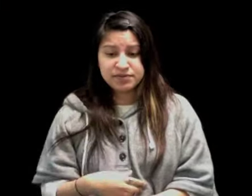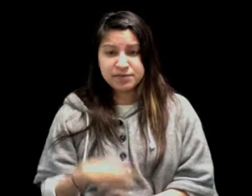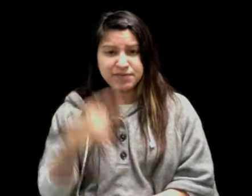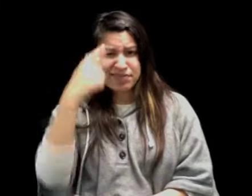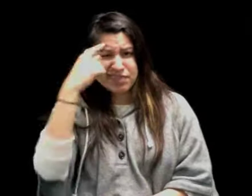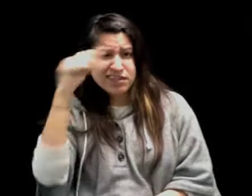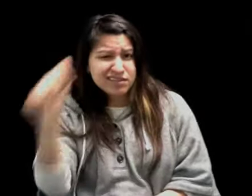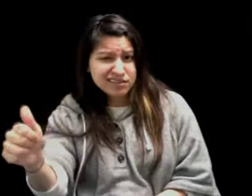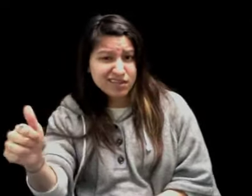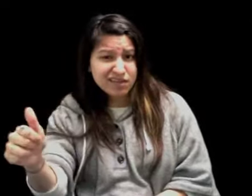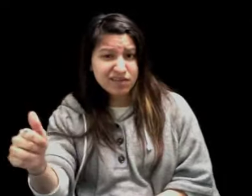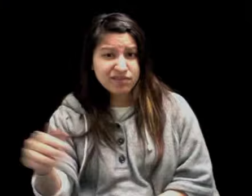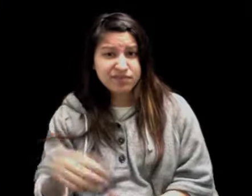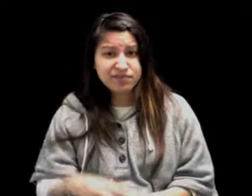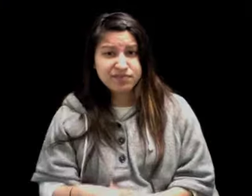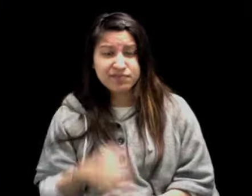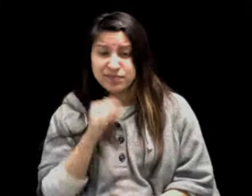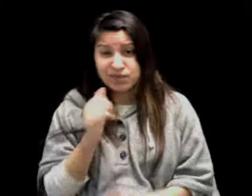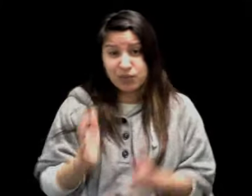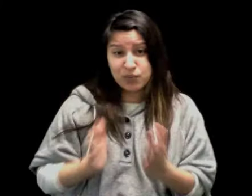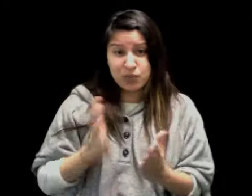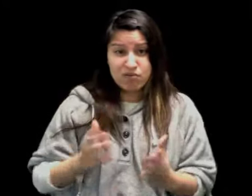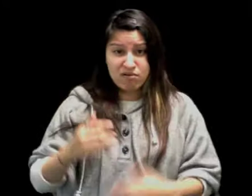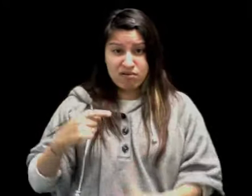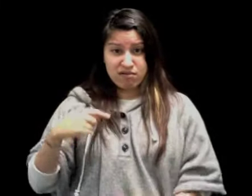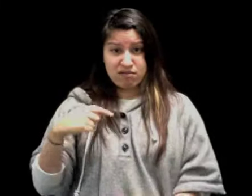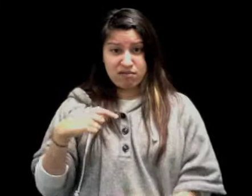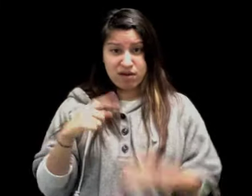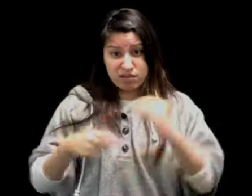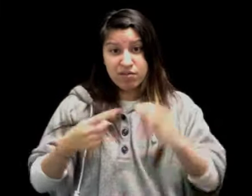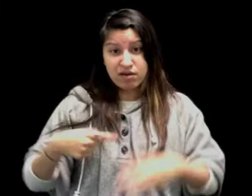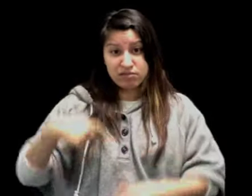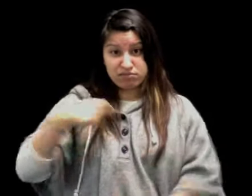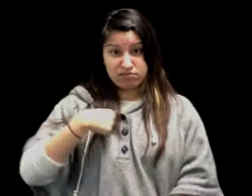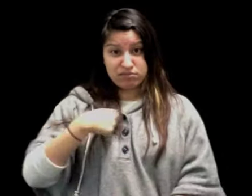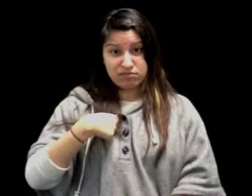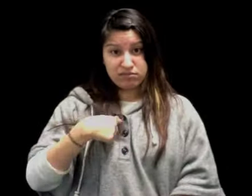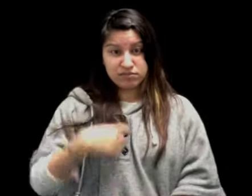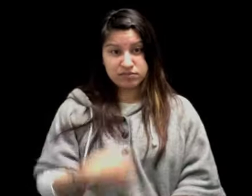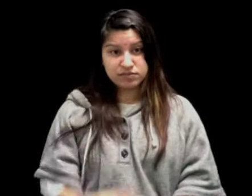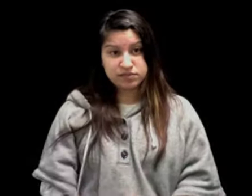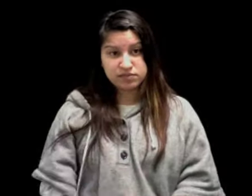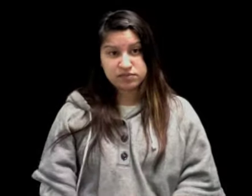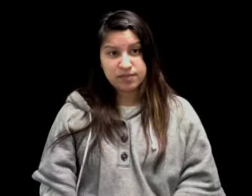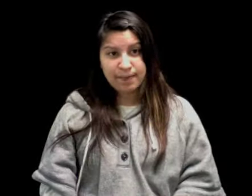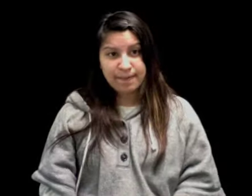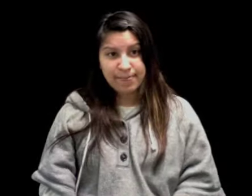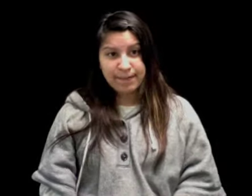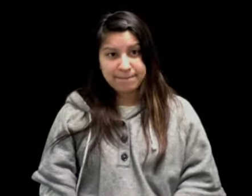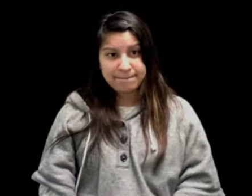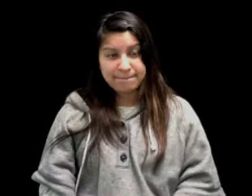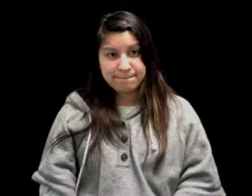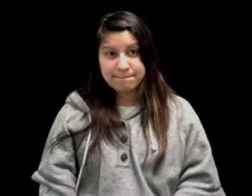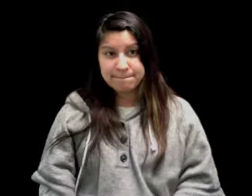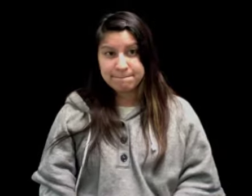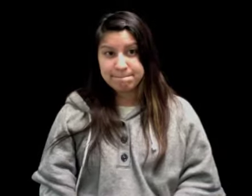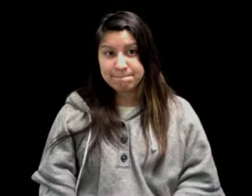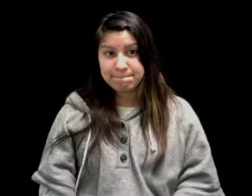Now, cultural boundaries are different. Many African American teenagers have specific boundaries that touch on sensitive